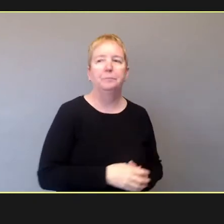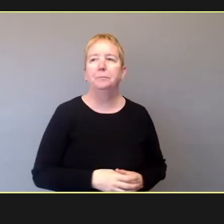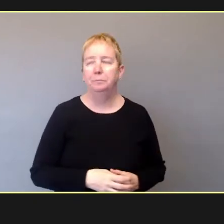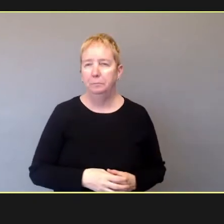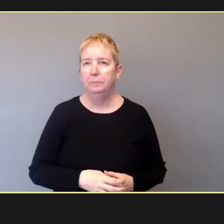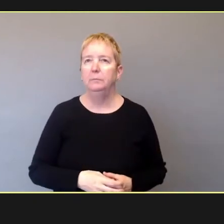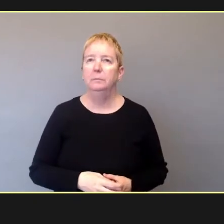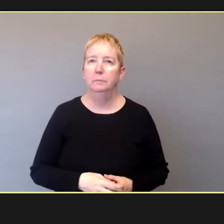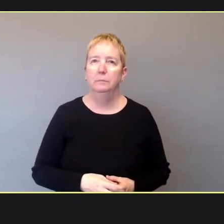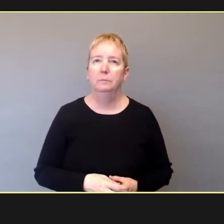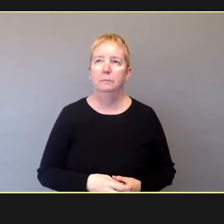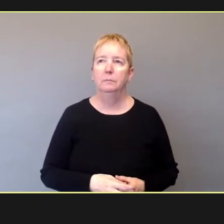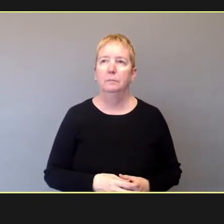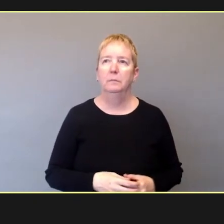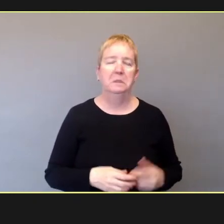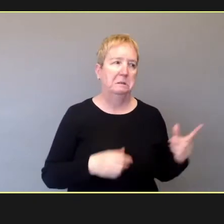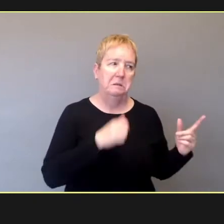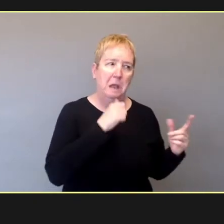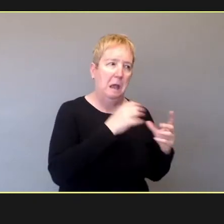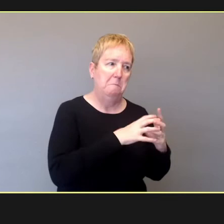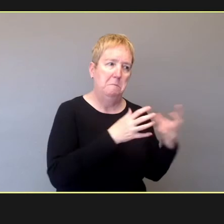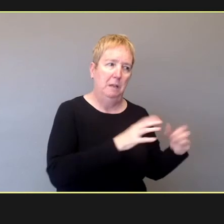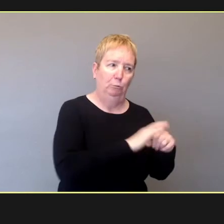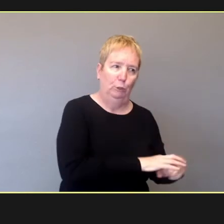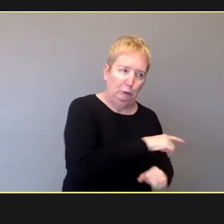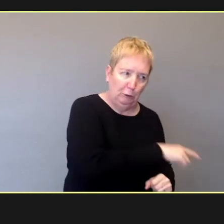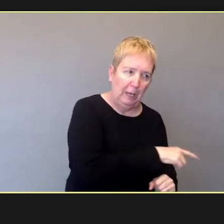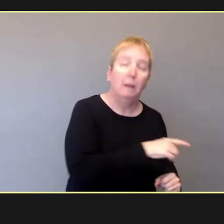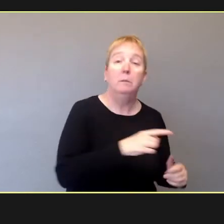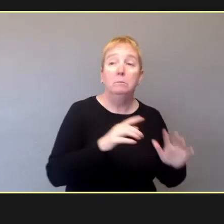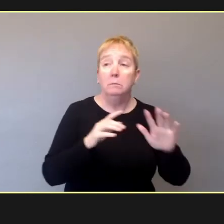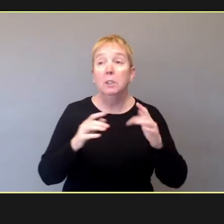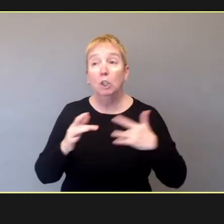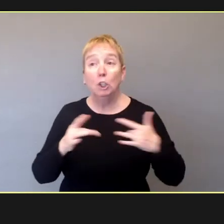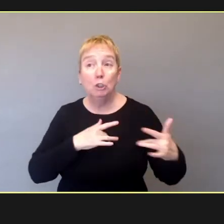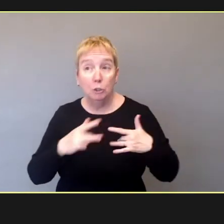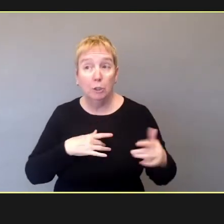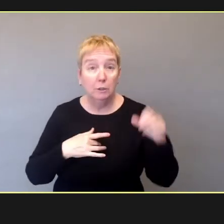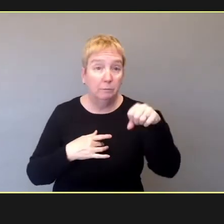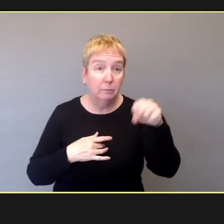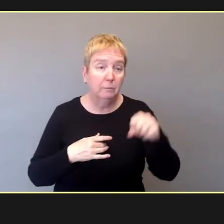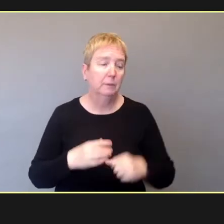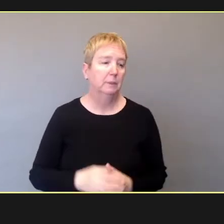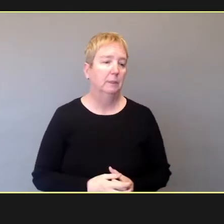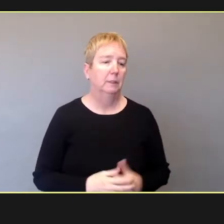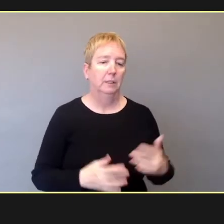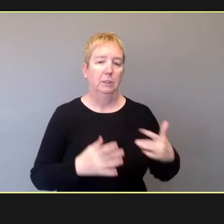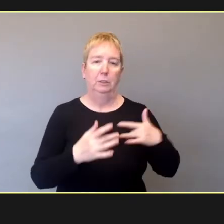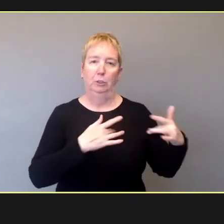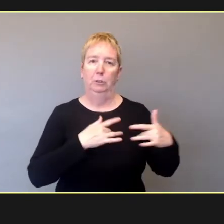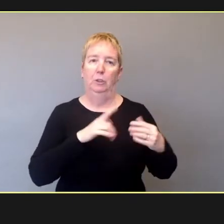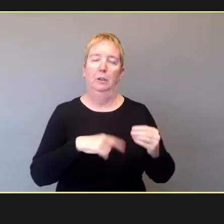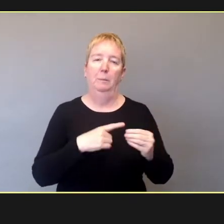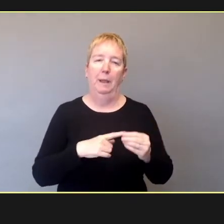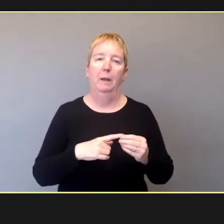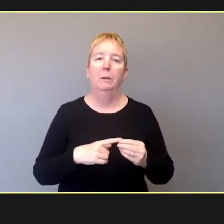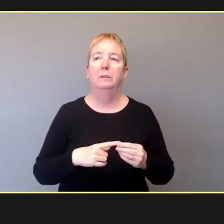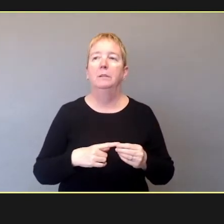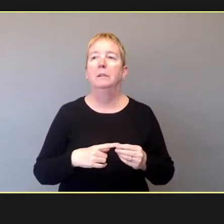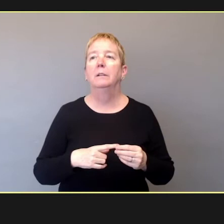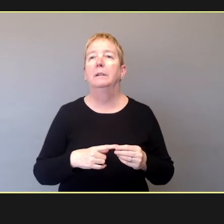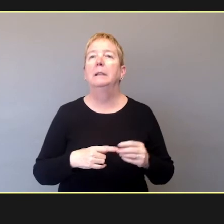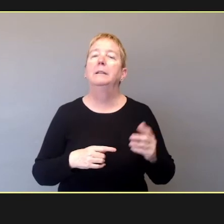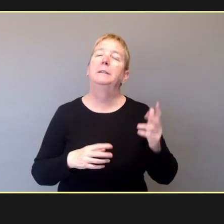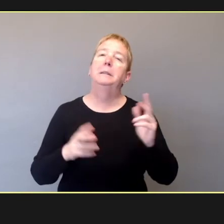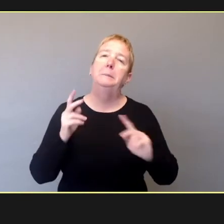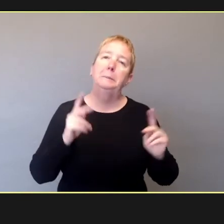wasn't a huge pressure there. There was a lot of concern about having, individuals visiting in the